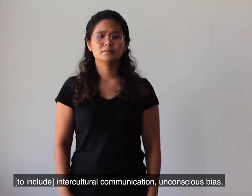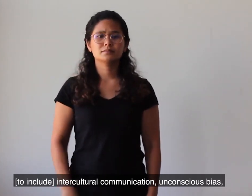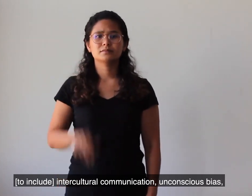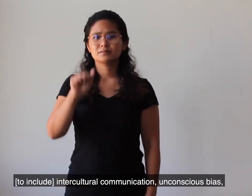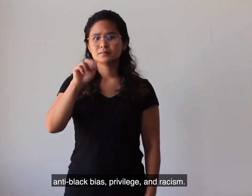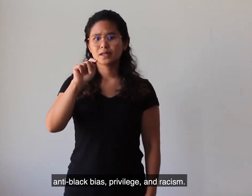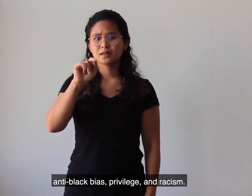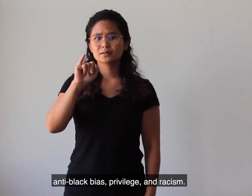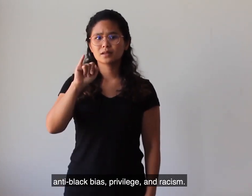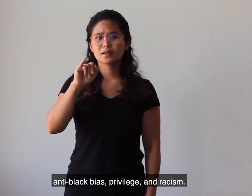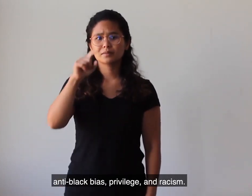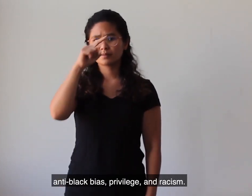anti-Black bias,